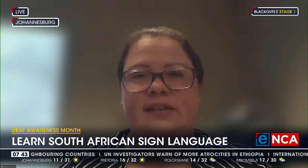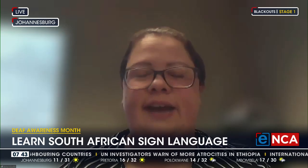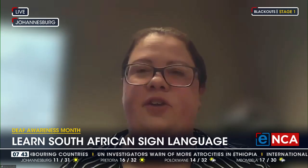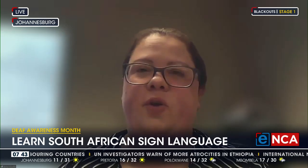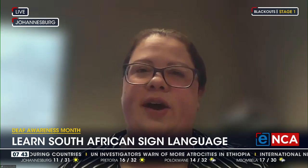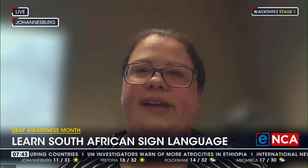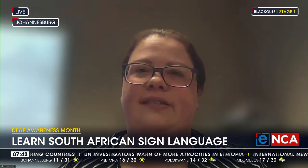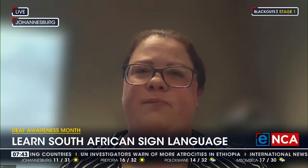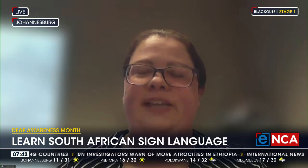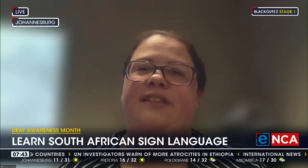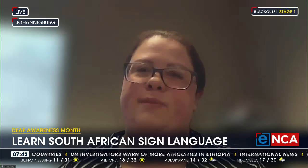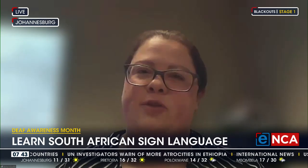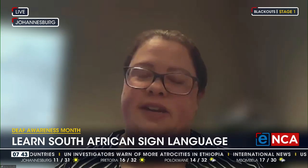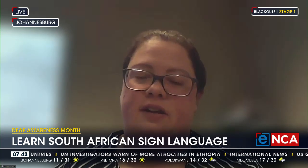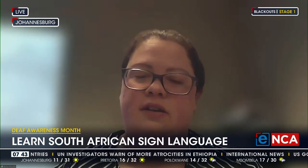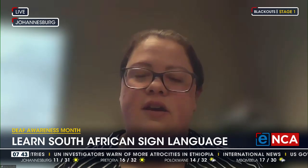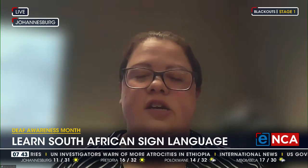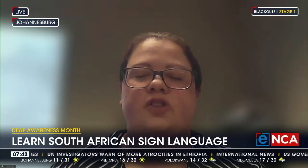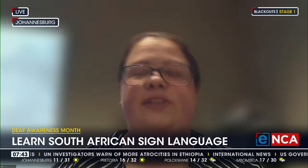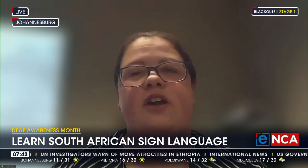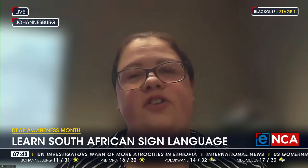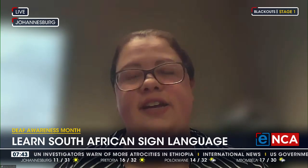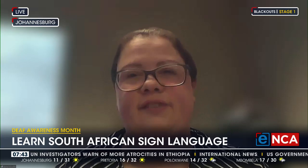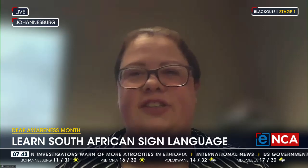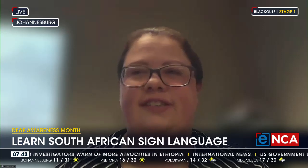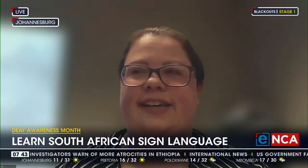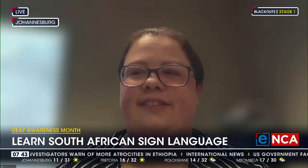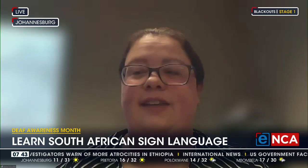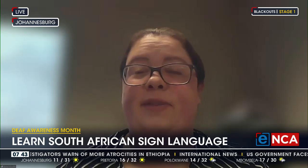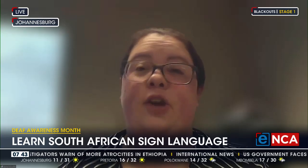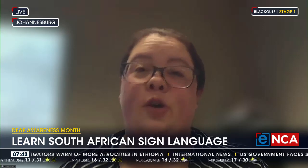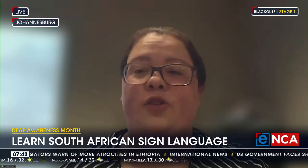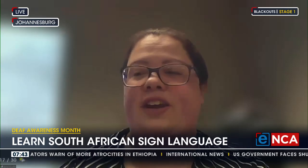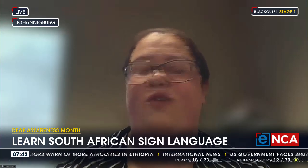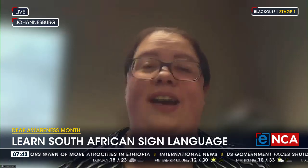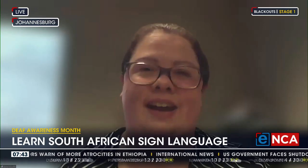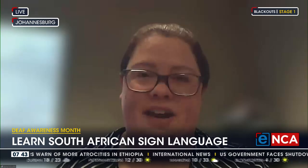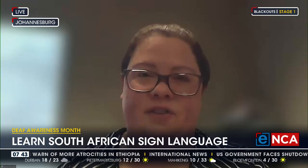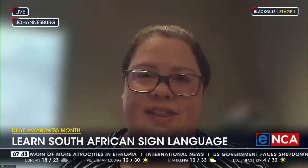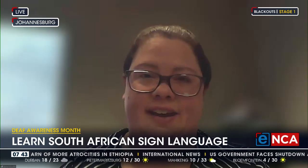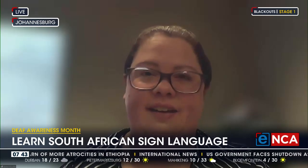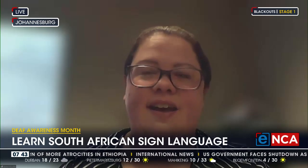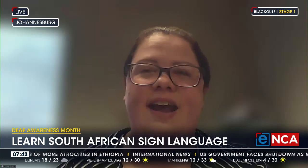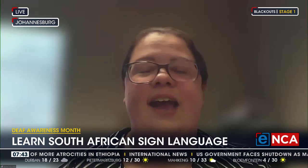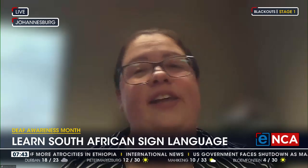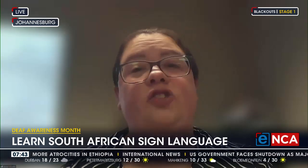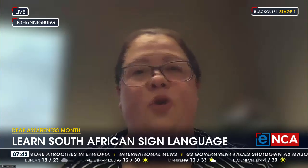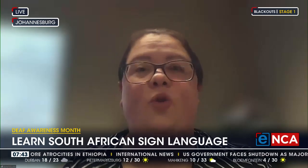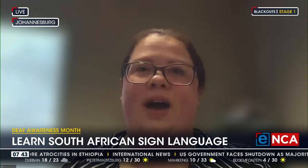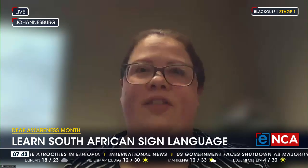street and it requires meeting them in the middle. So it's not good enough just to say to somebody, oh, you're deaf, write down everything, and then talk while